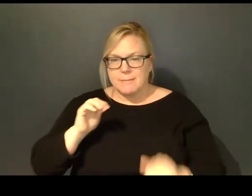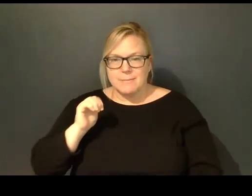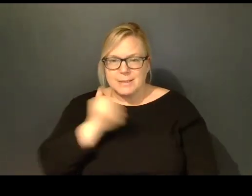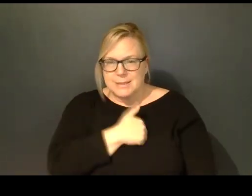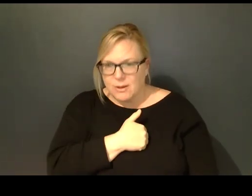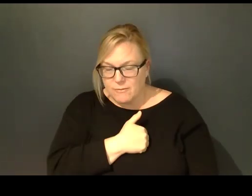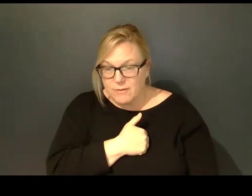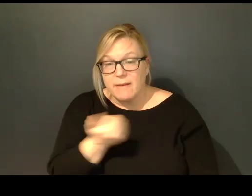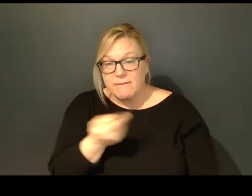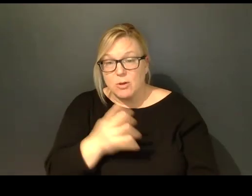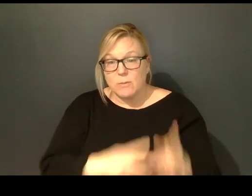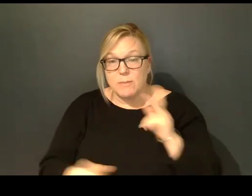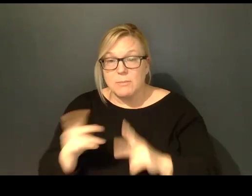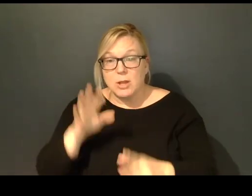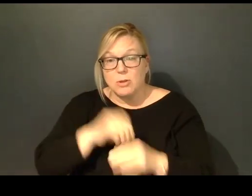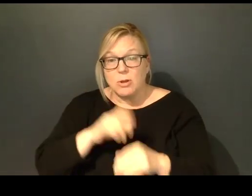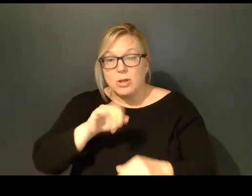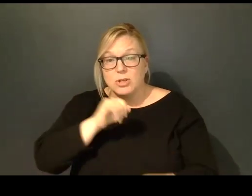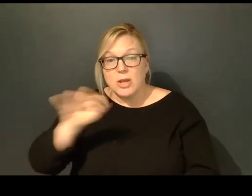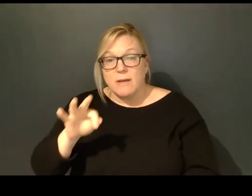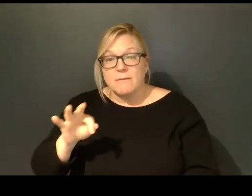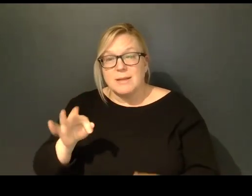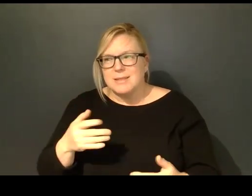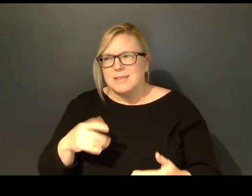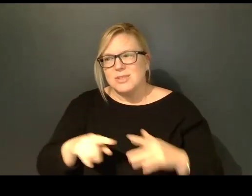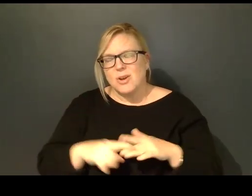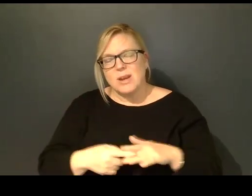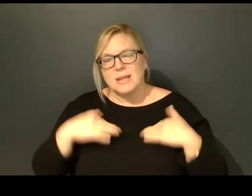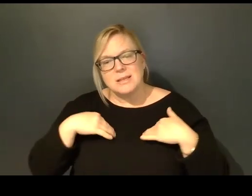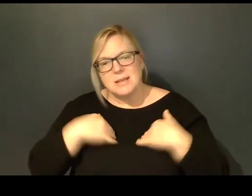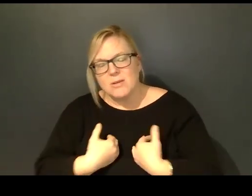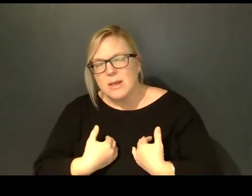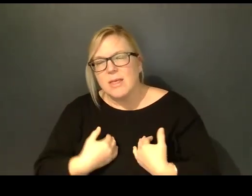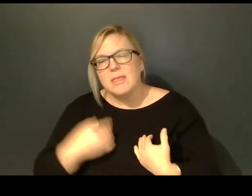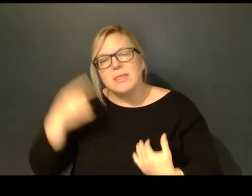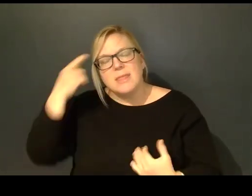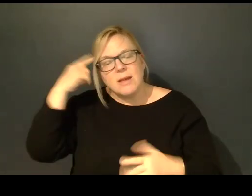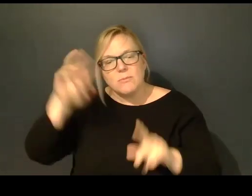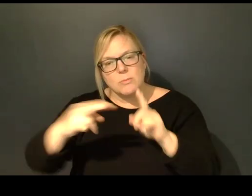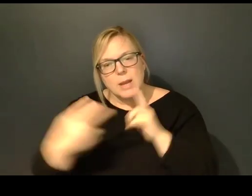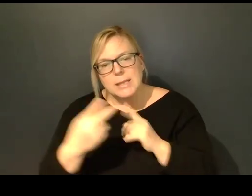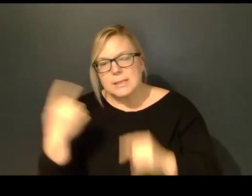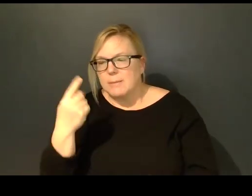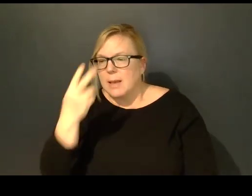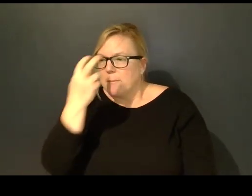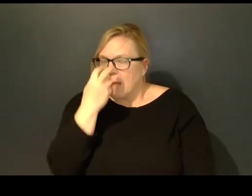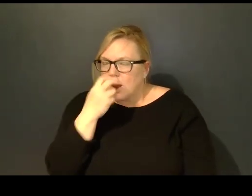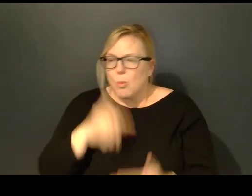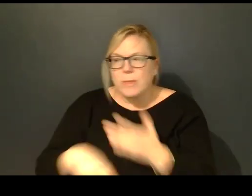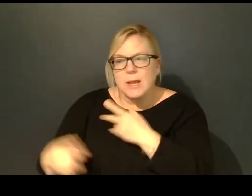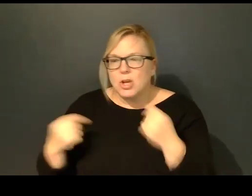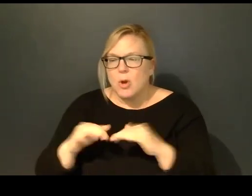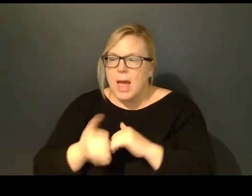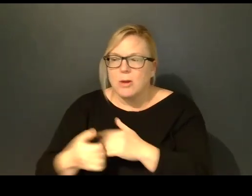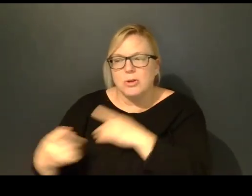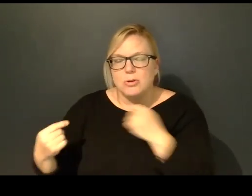Jeff, it's getting tiresome. So think from the perspective of a person who's blind, what they can do and how are they going to do it, no matter where